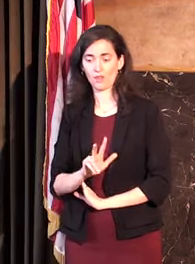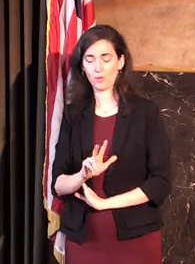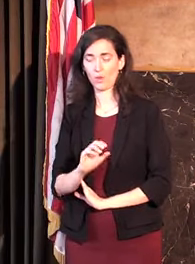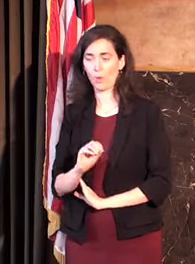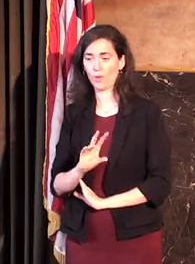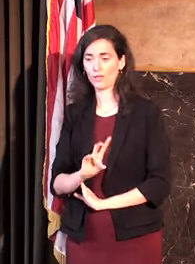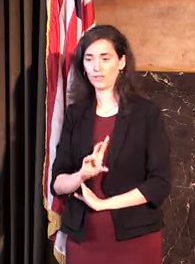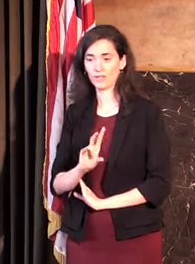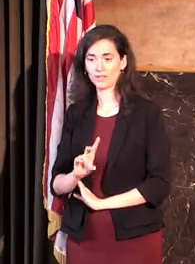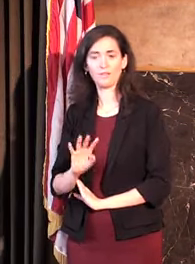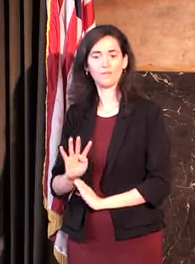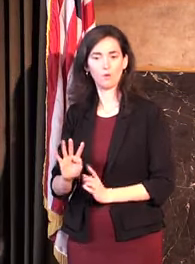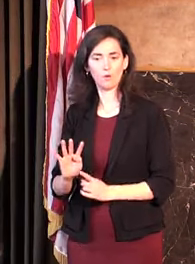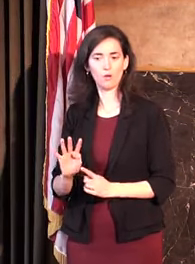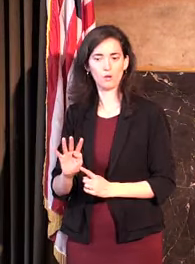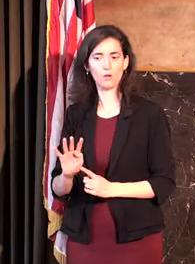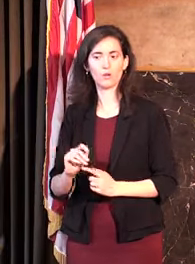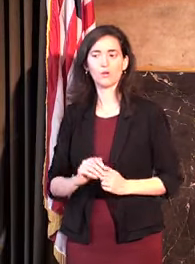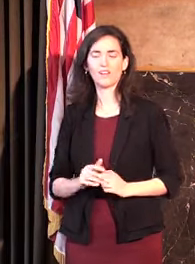1-855-453-0774.